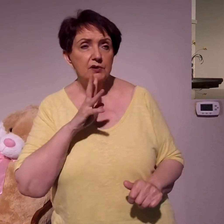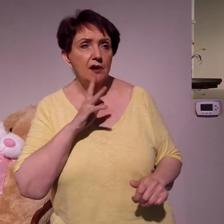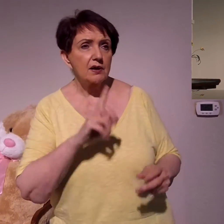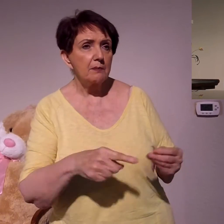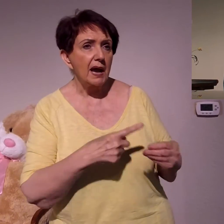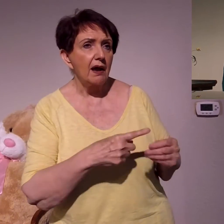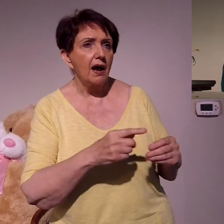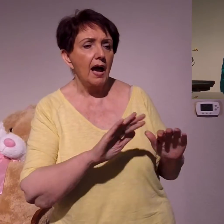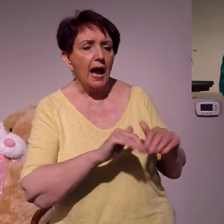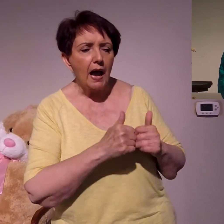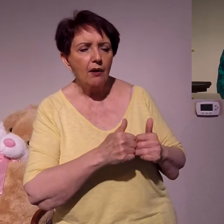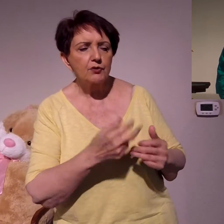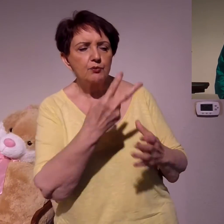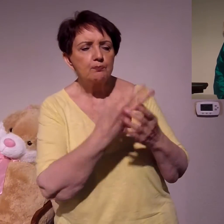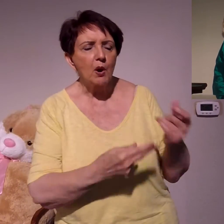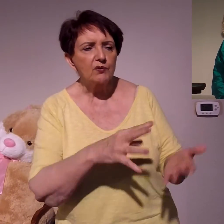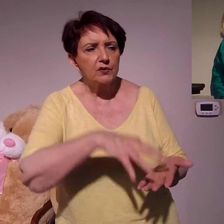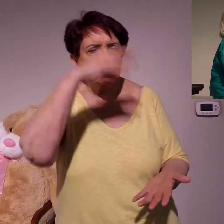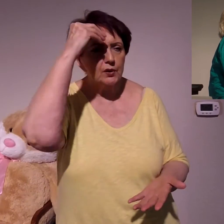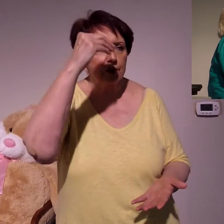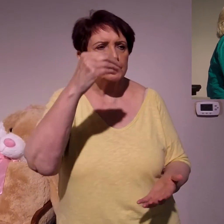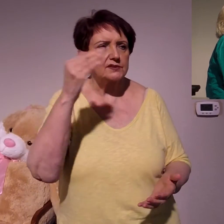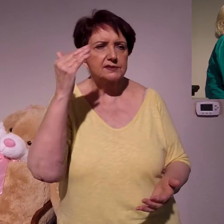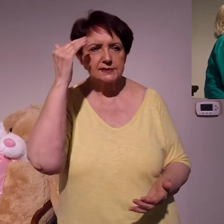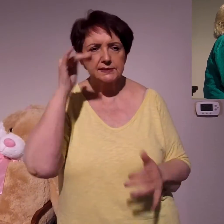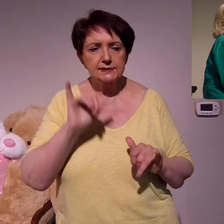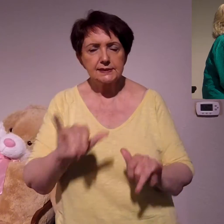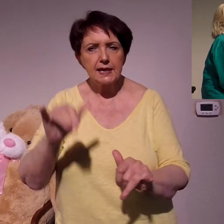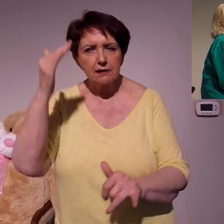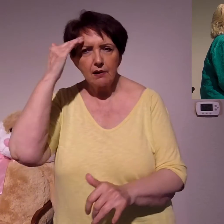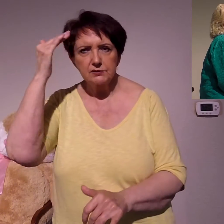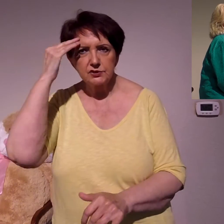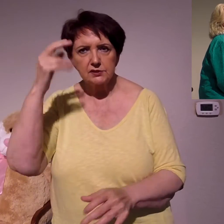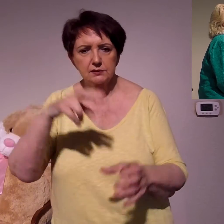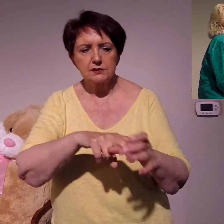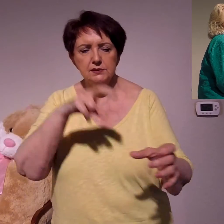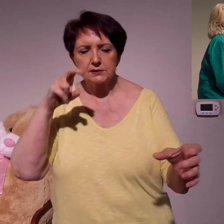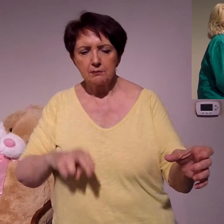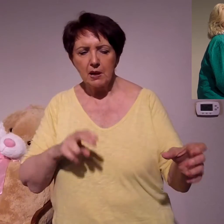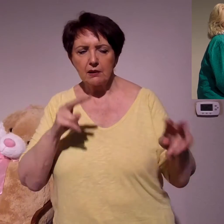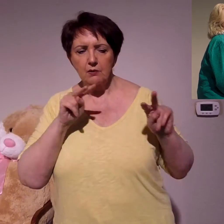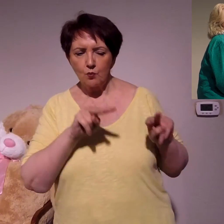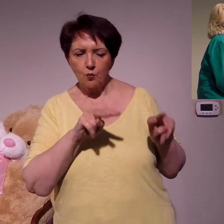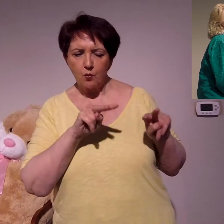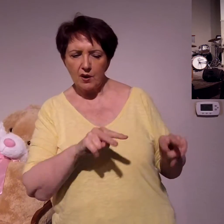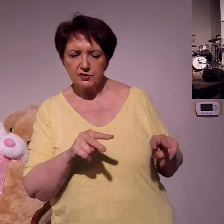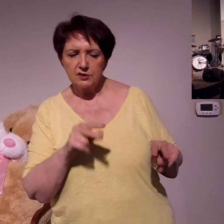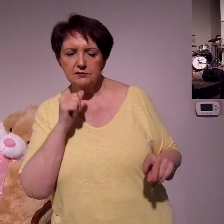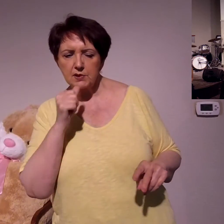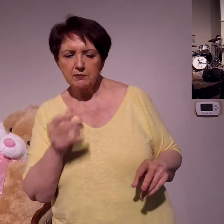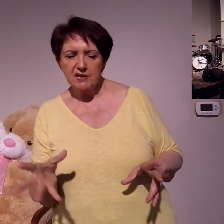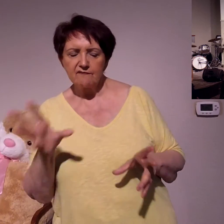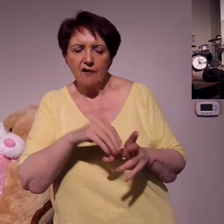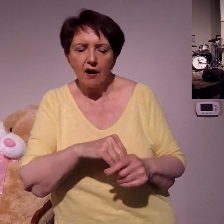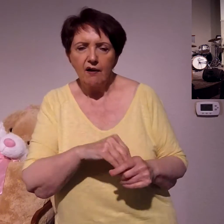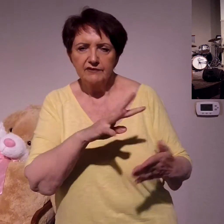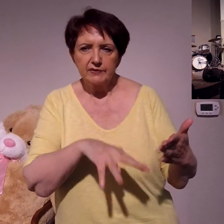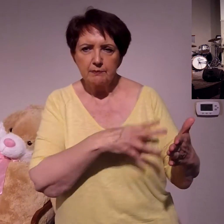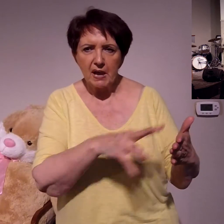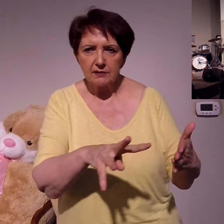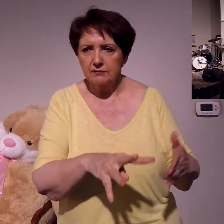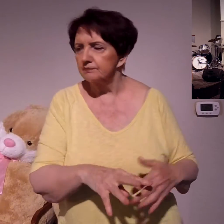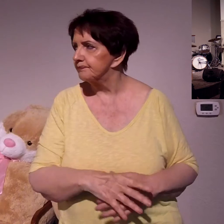to stay conscious and kind of step out of yourself and watch it without being involved in the pattern? Yeah, I'll